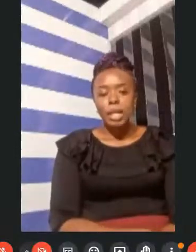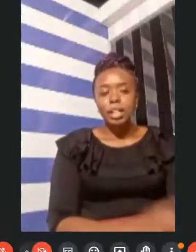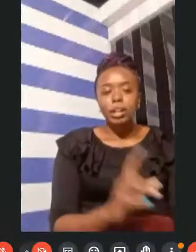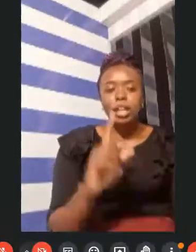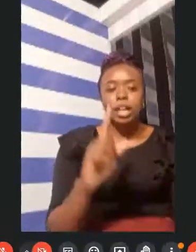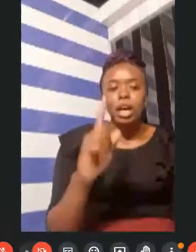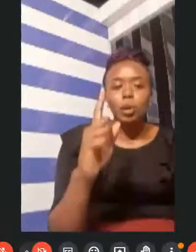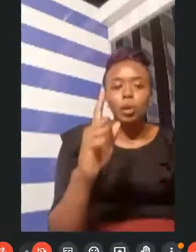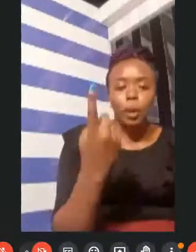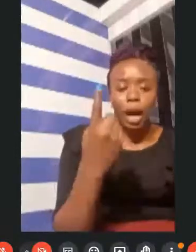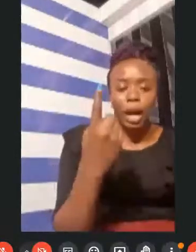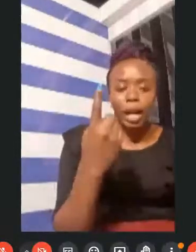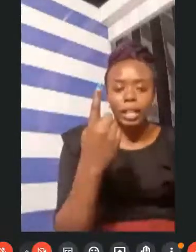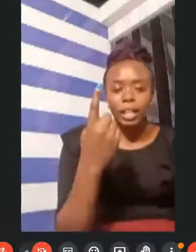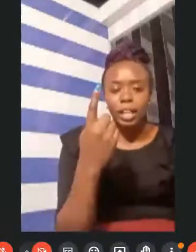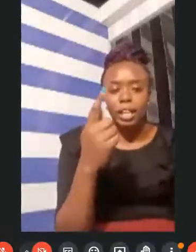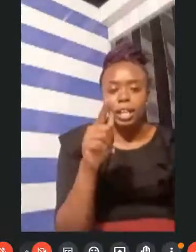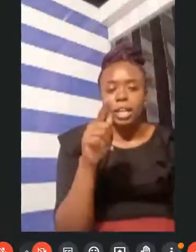1 million.